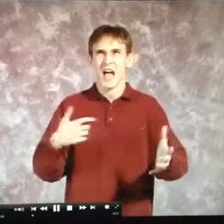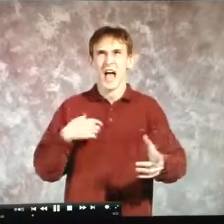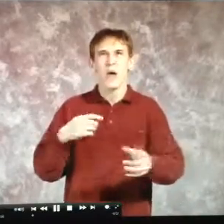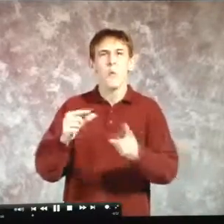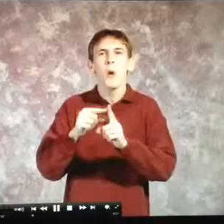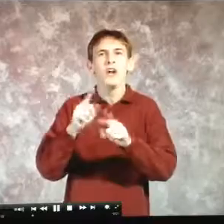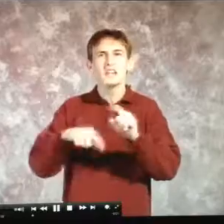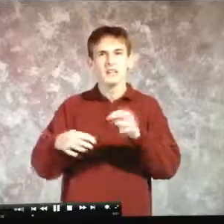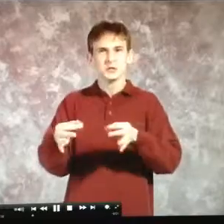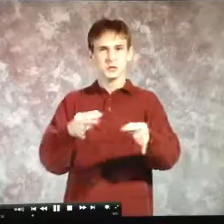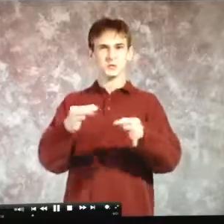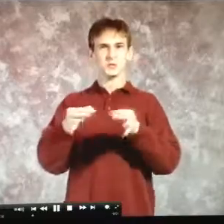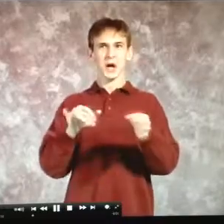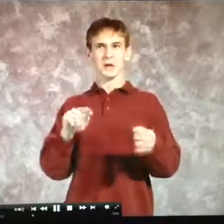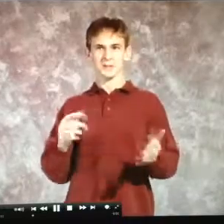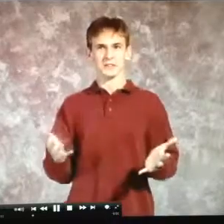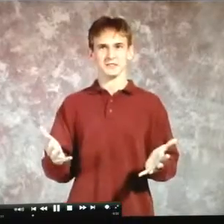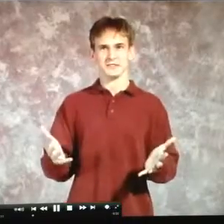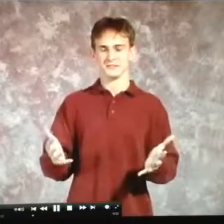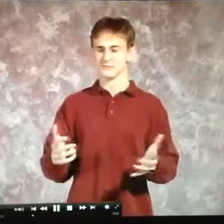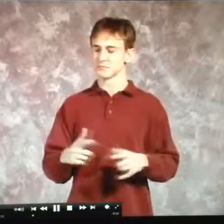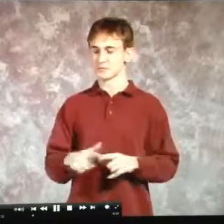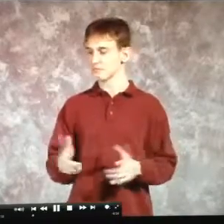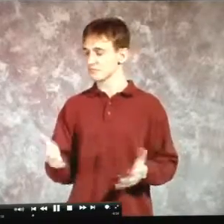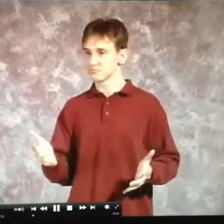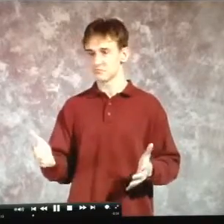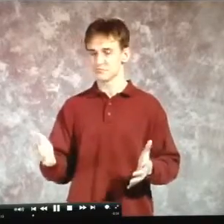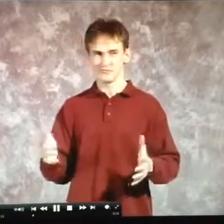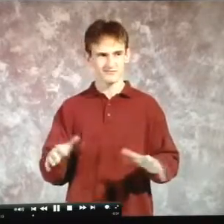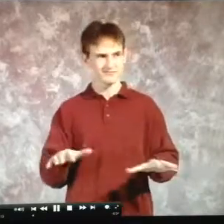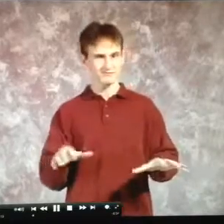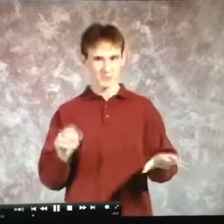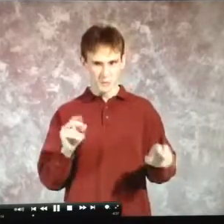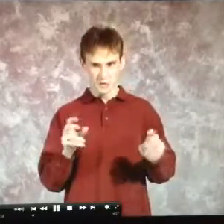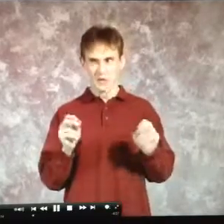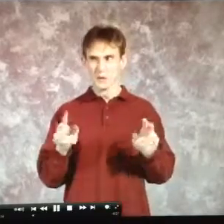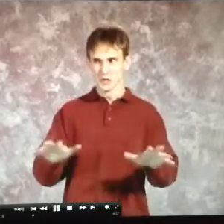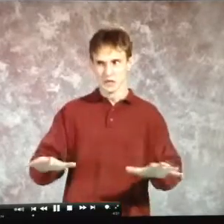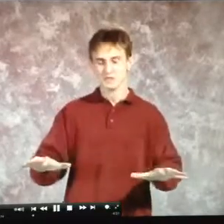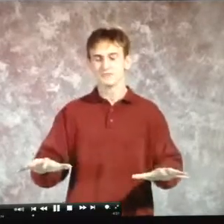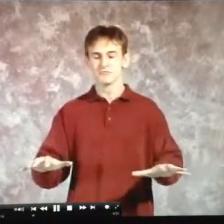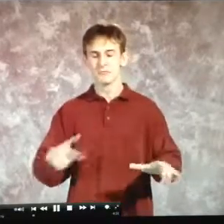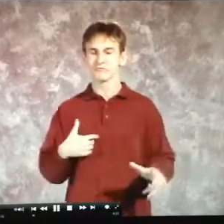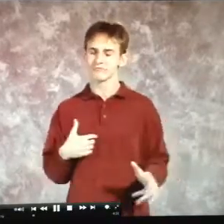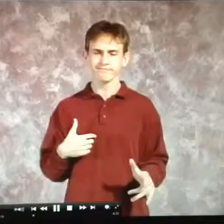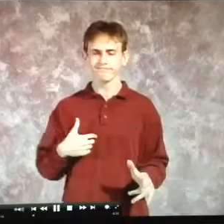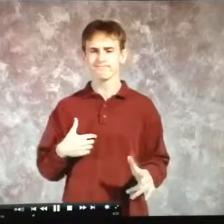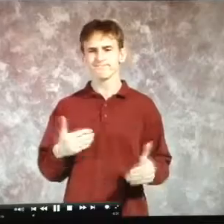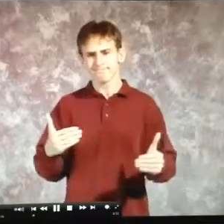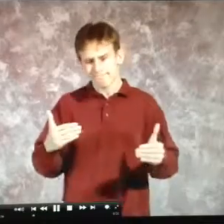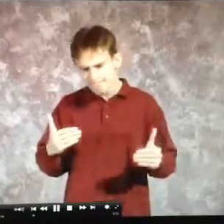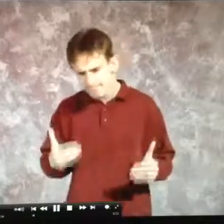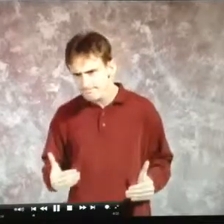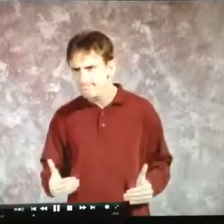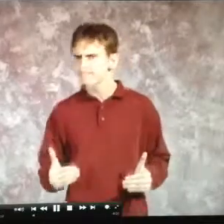and there's not even a word that I can use to describe it. I'm like, okay, alright, calm down.